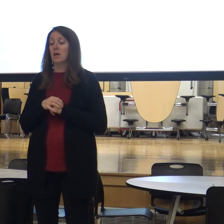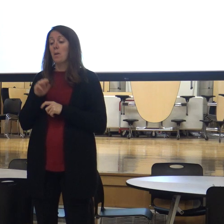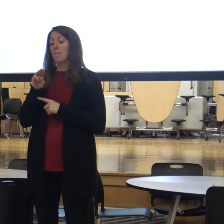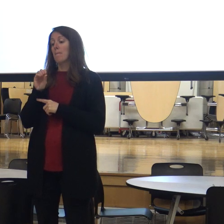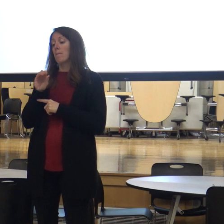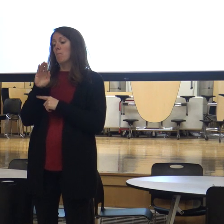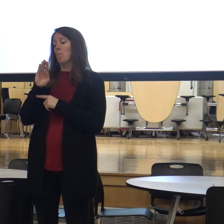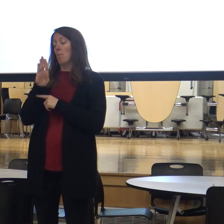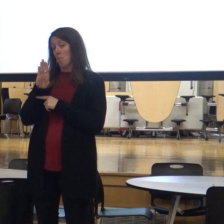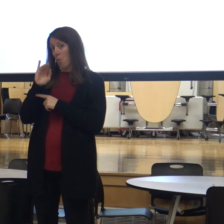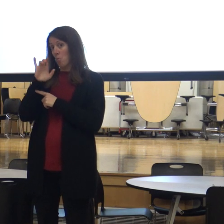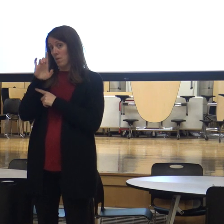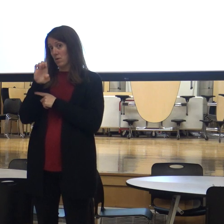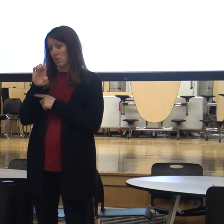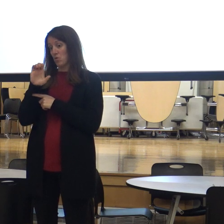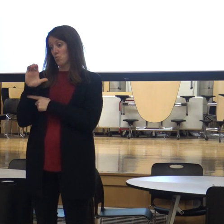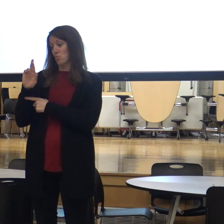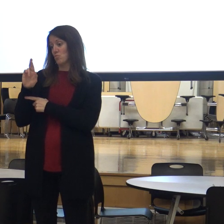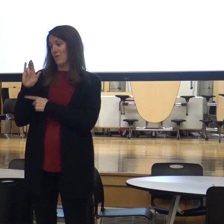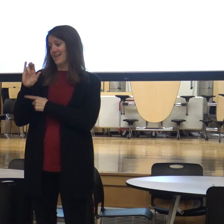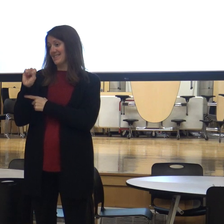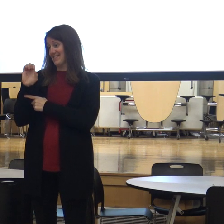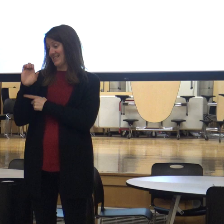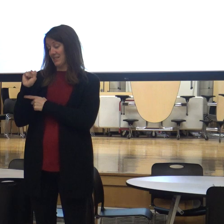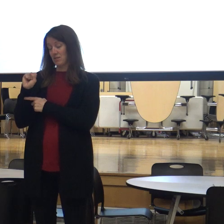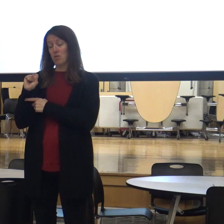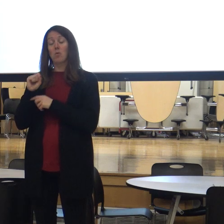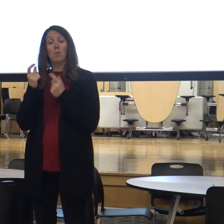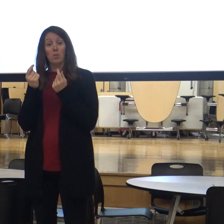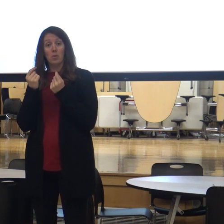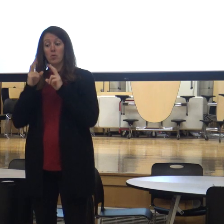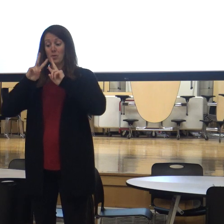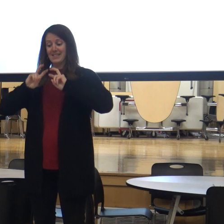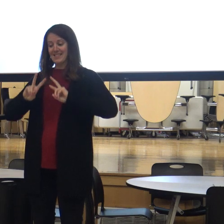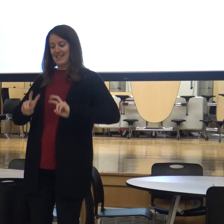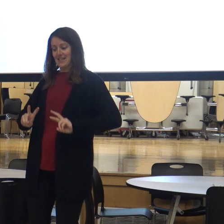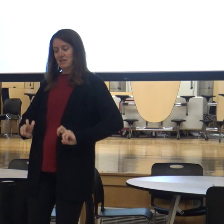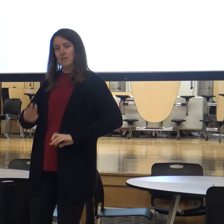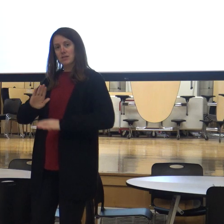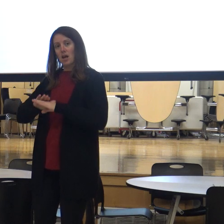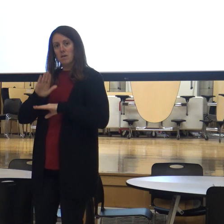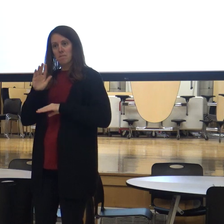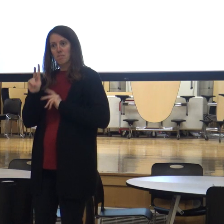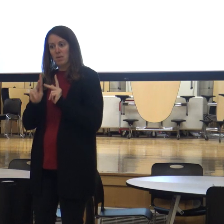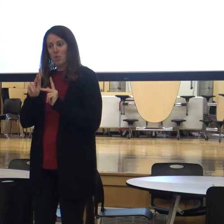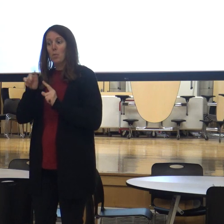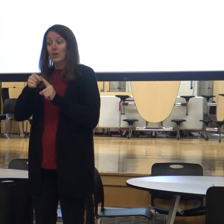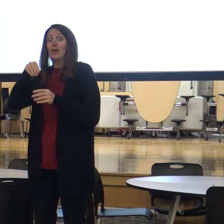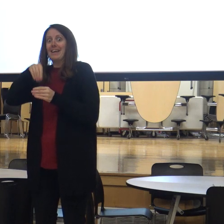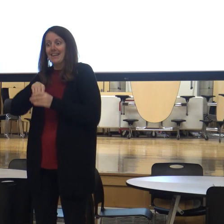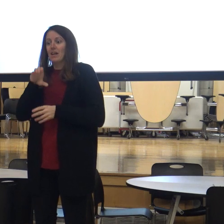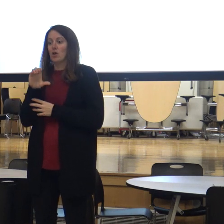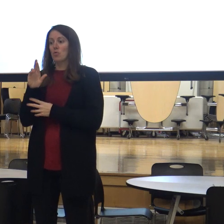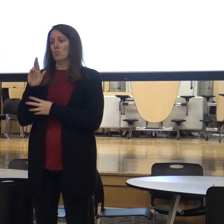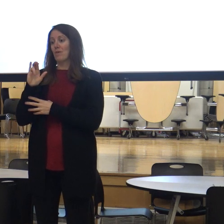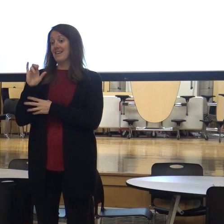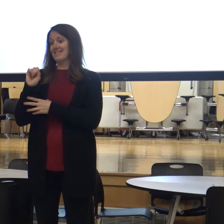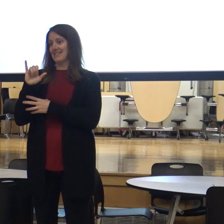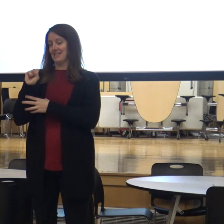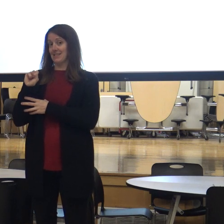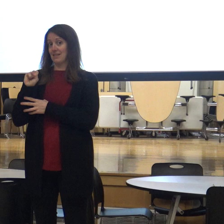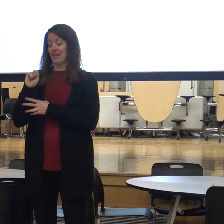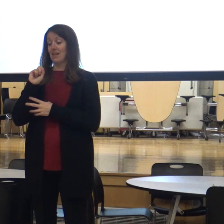assessments on people when they're having a mental health crisis. The number of kids that we saw last year compared to the year before was about 30%